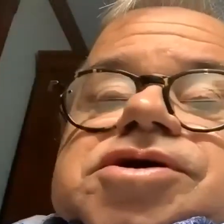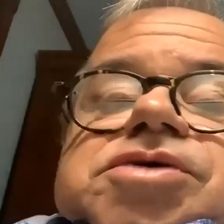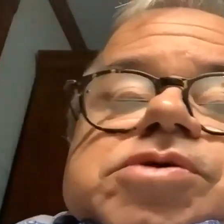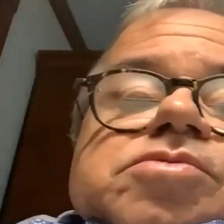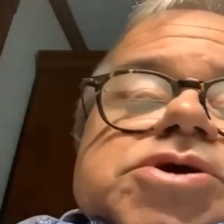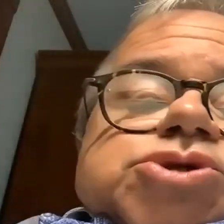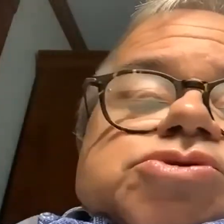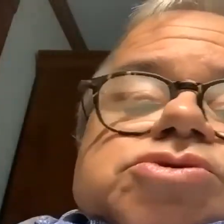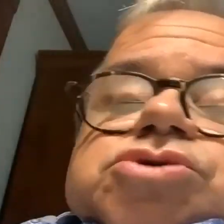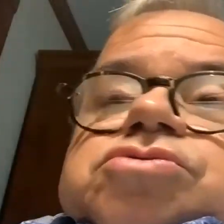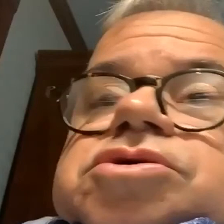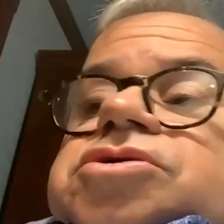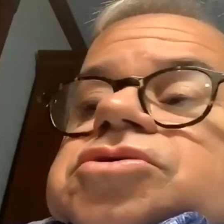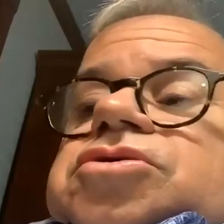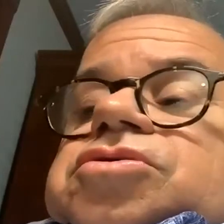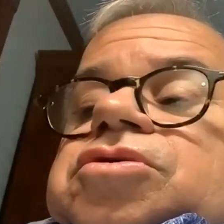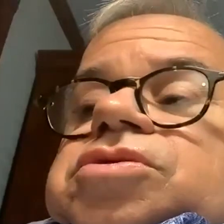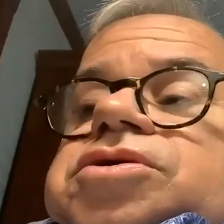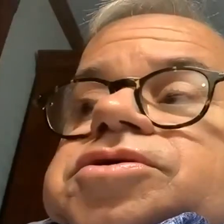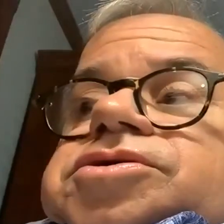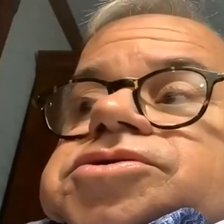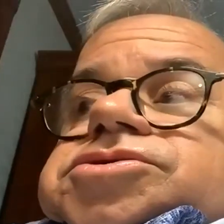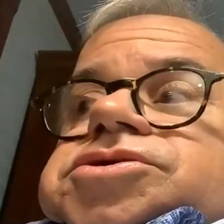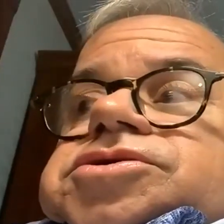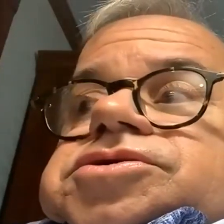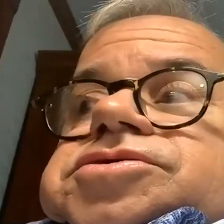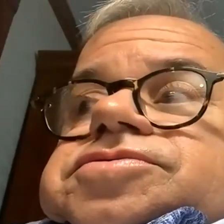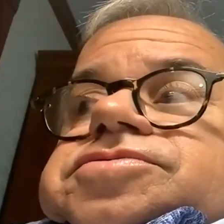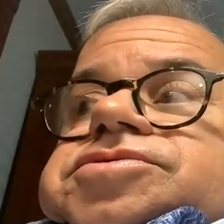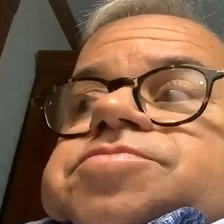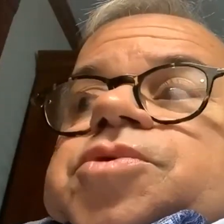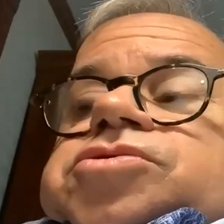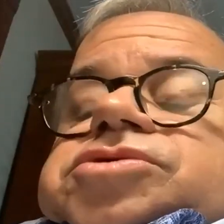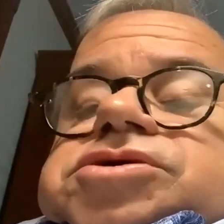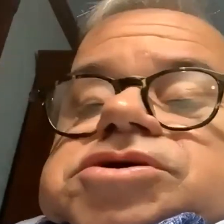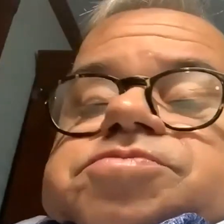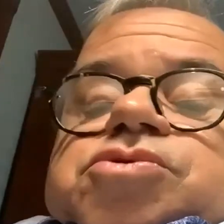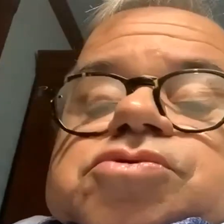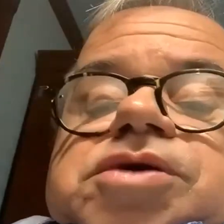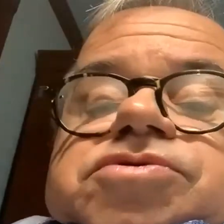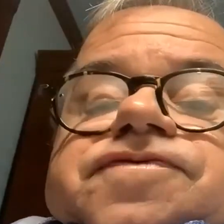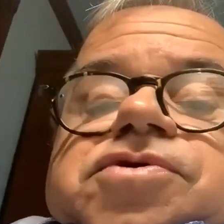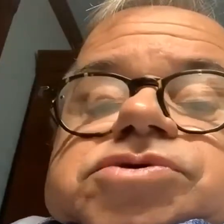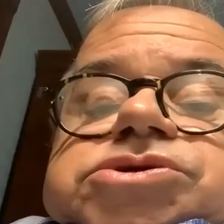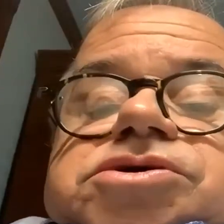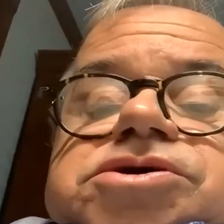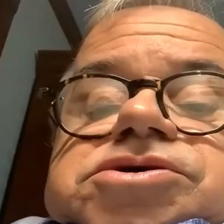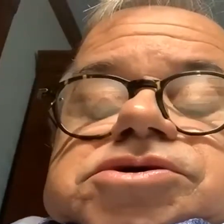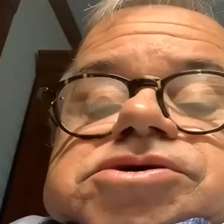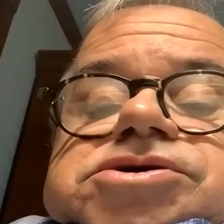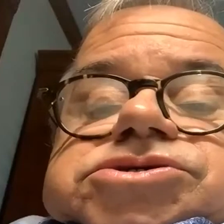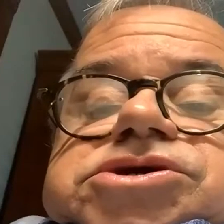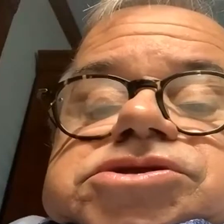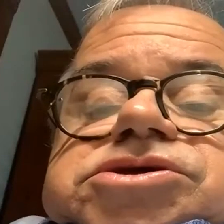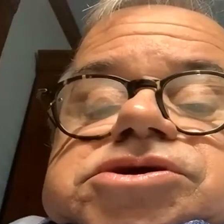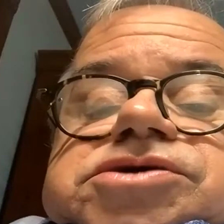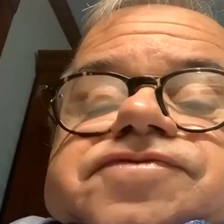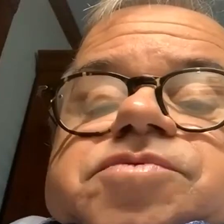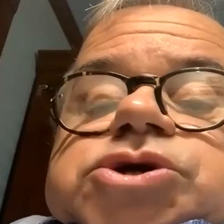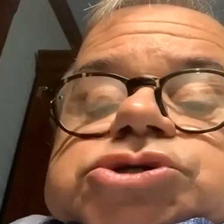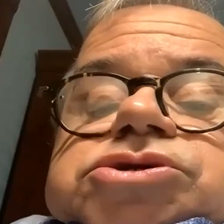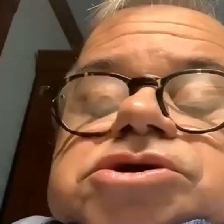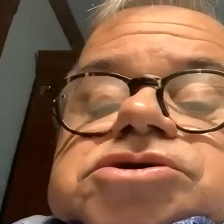stay aware, and we will make sure that you are all in part of the program as far as seeing